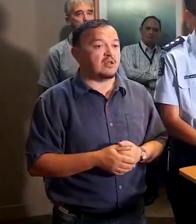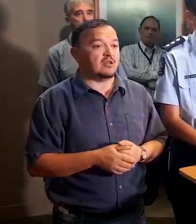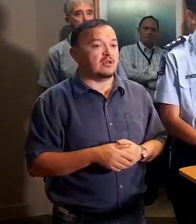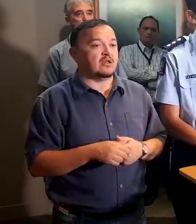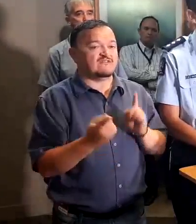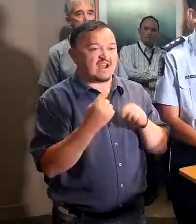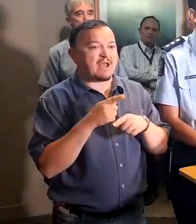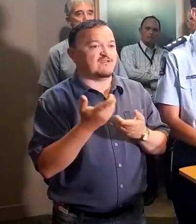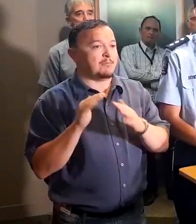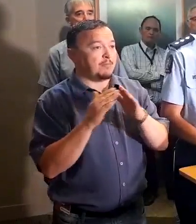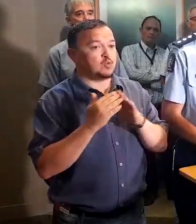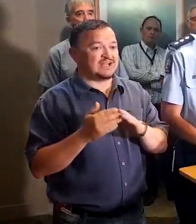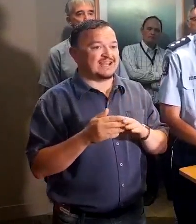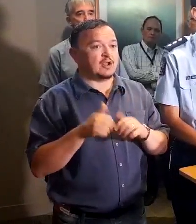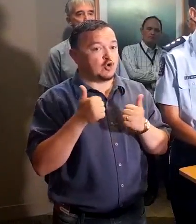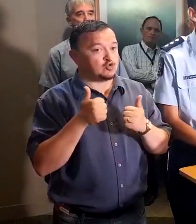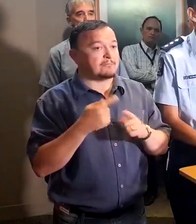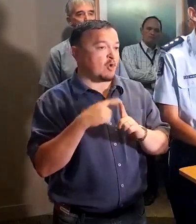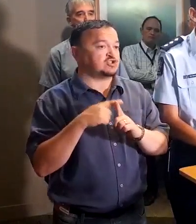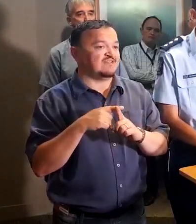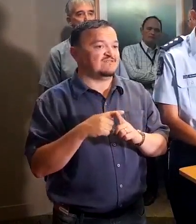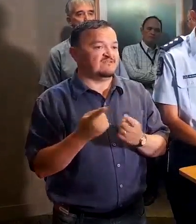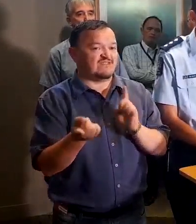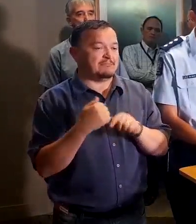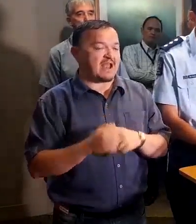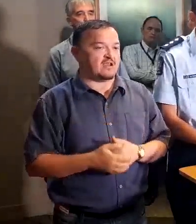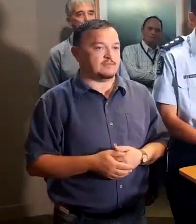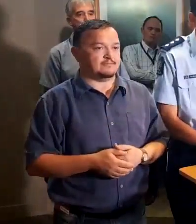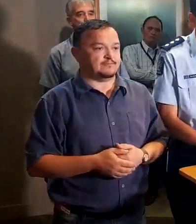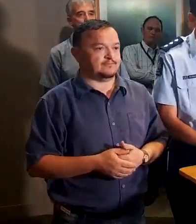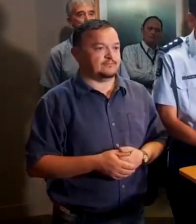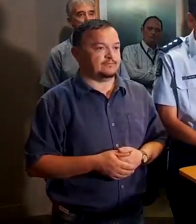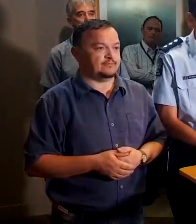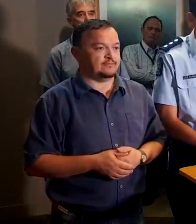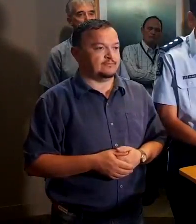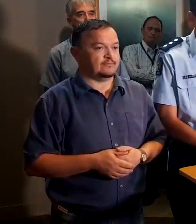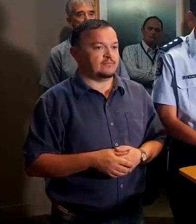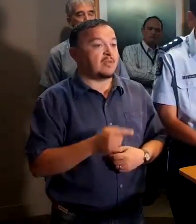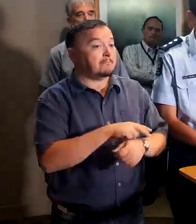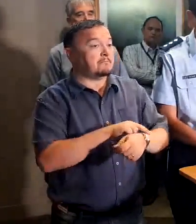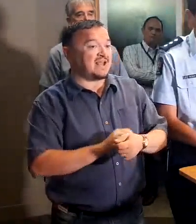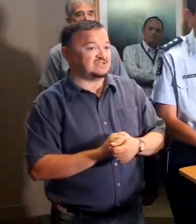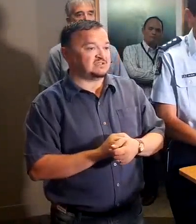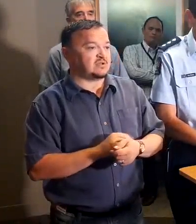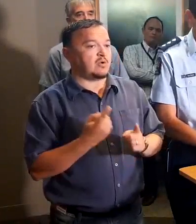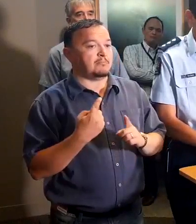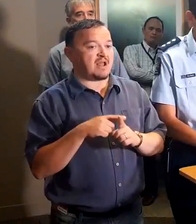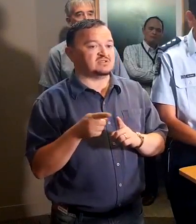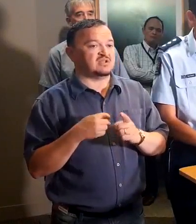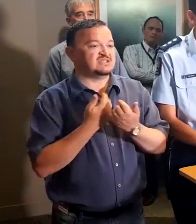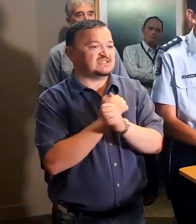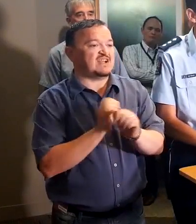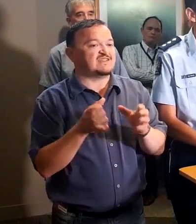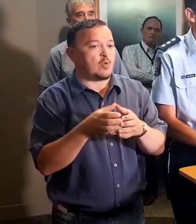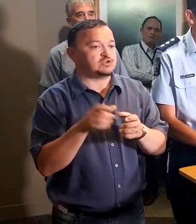community about the door-to-door that was undertaken. New Zealand Police, along with the New Zealand Defence Force